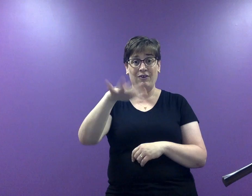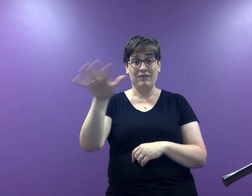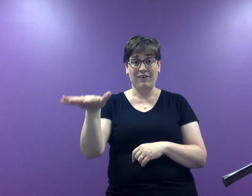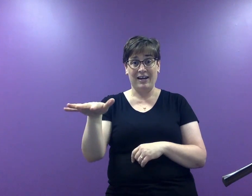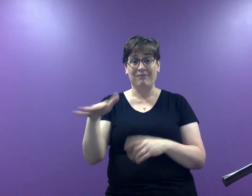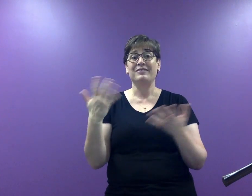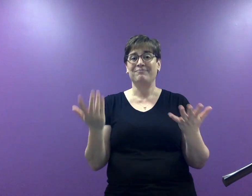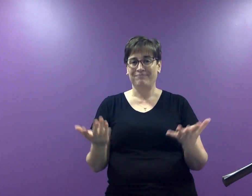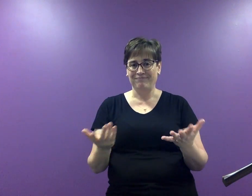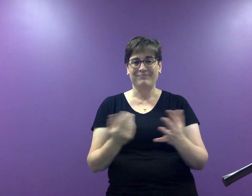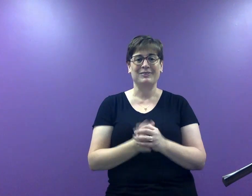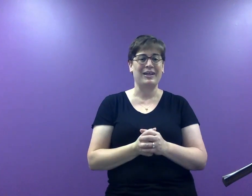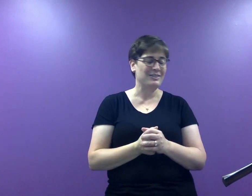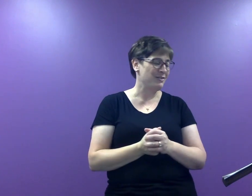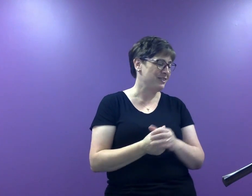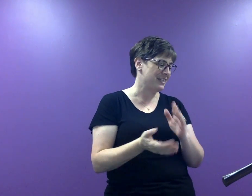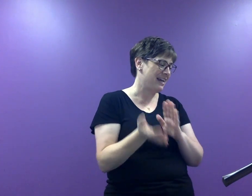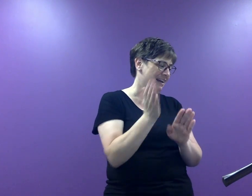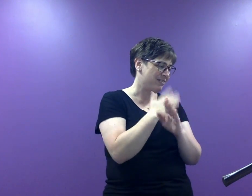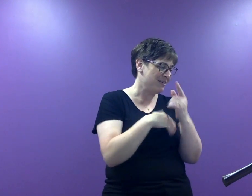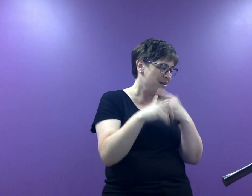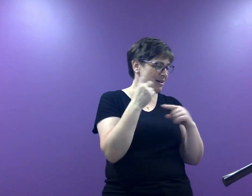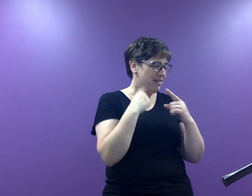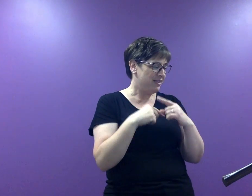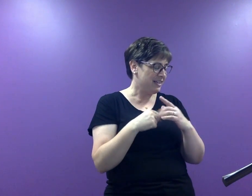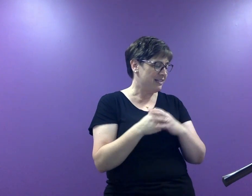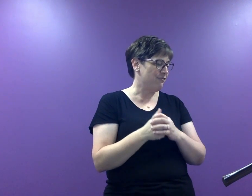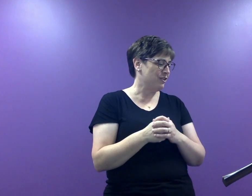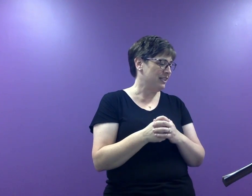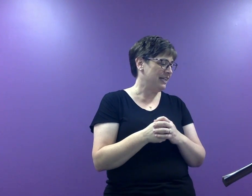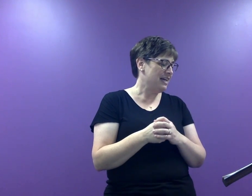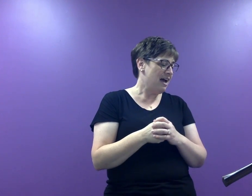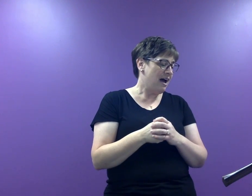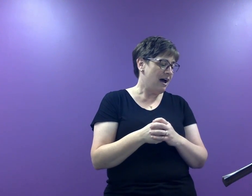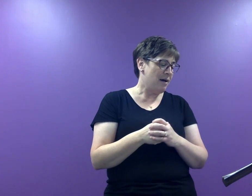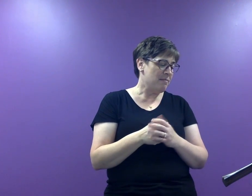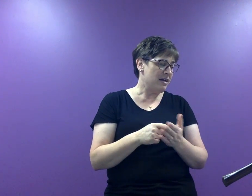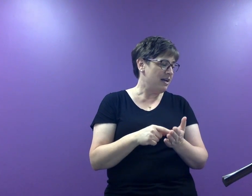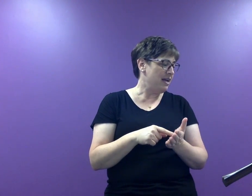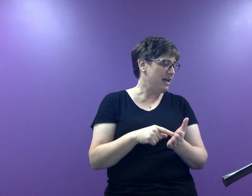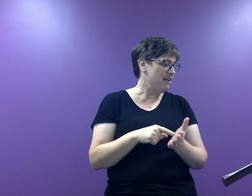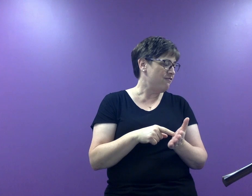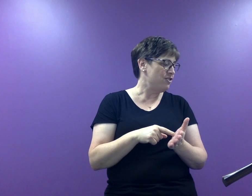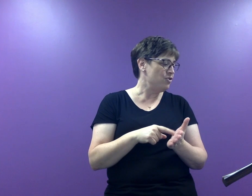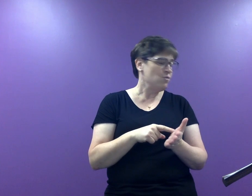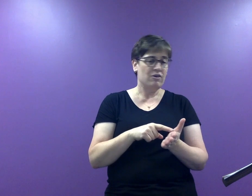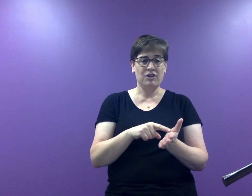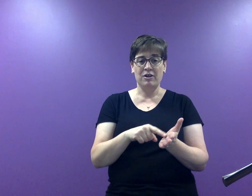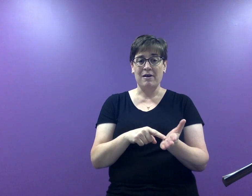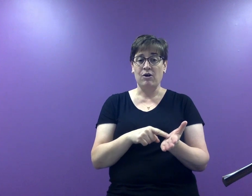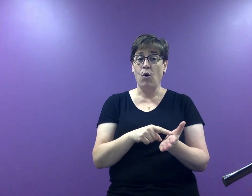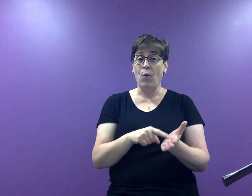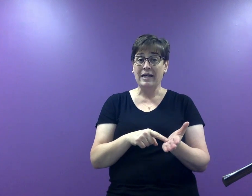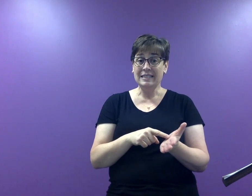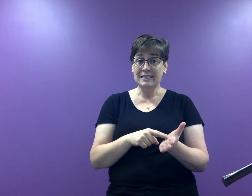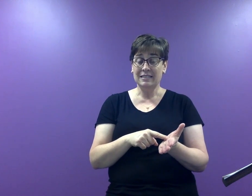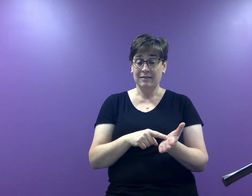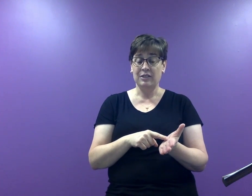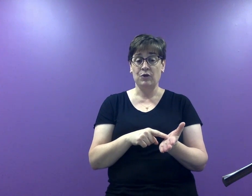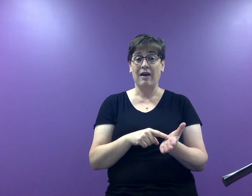55. Okay, so you just kind of have to think differently. If you are talking about coins, that you have